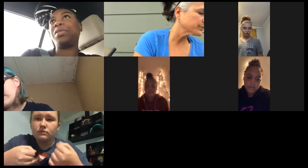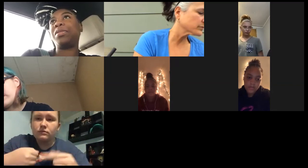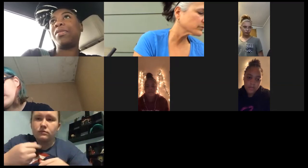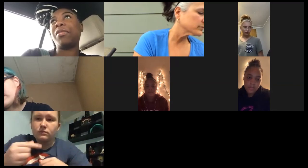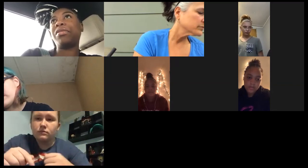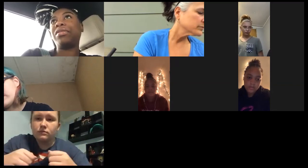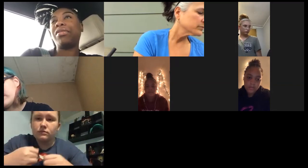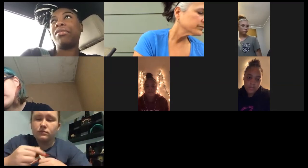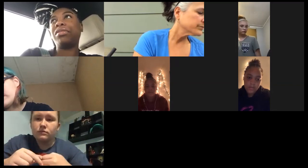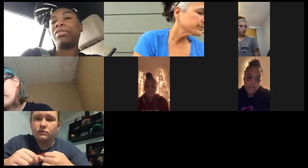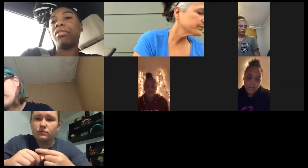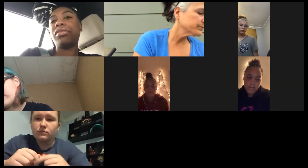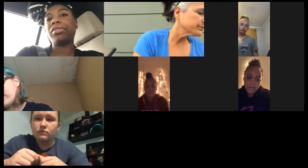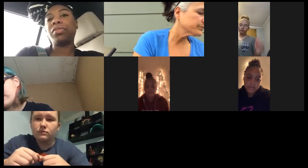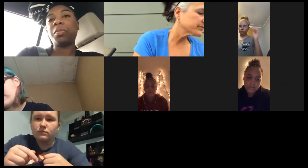Central.